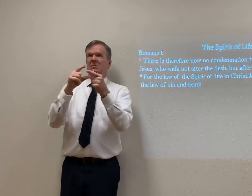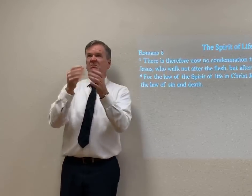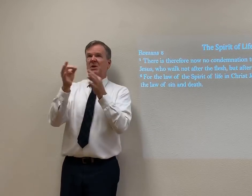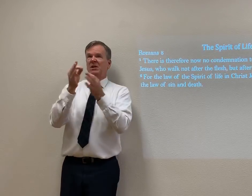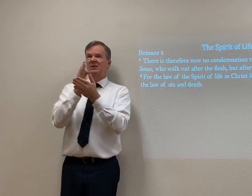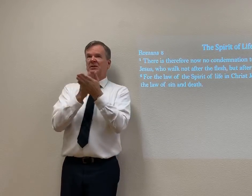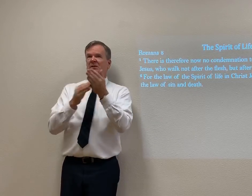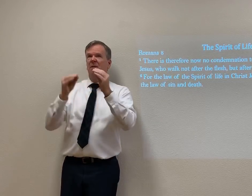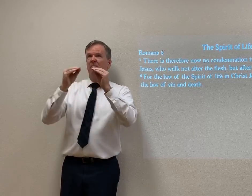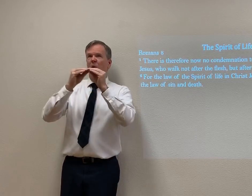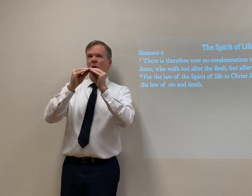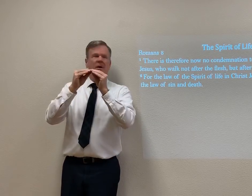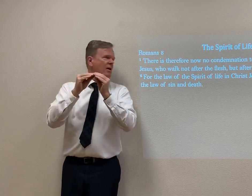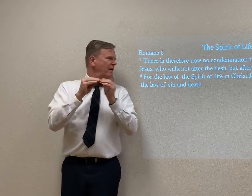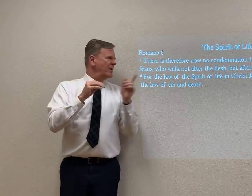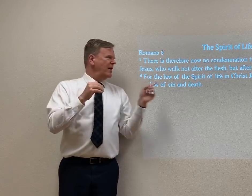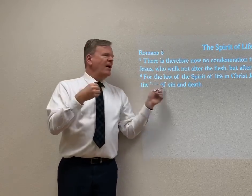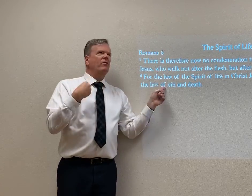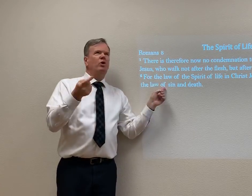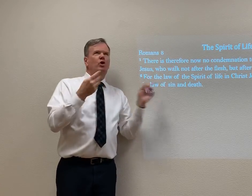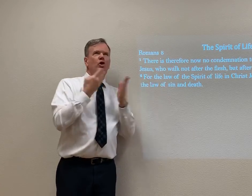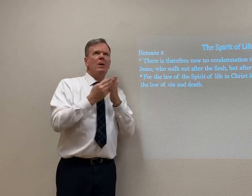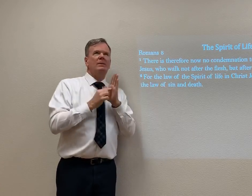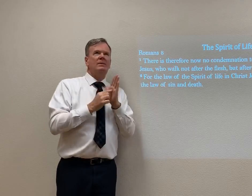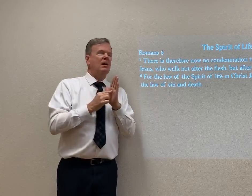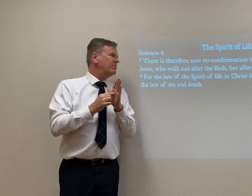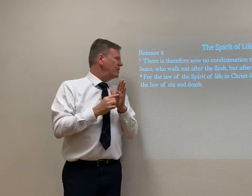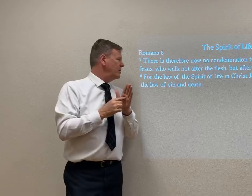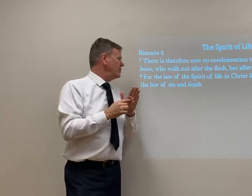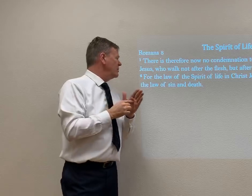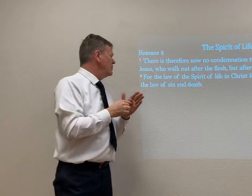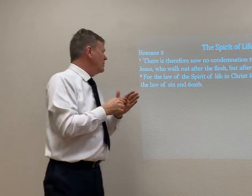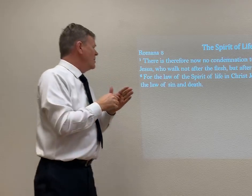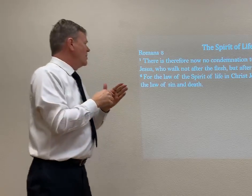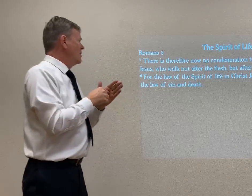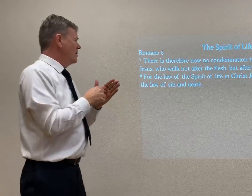Let me go ahead and explain a little further here. Let me find a good example.